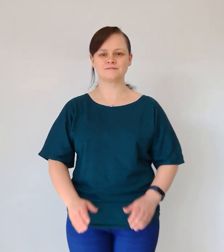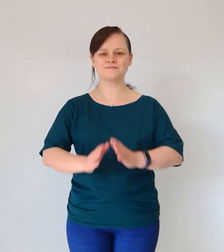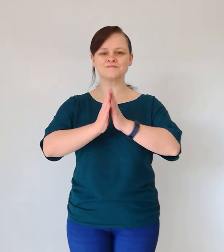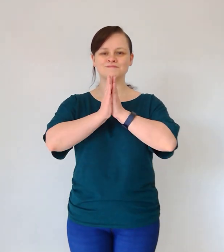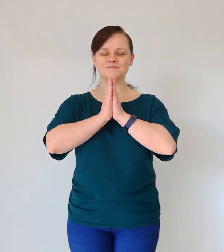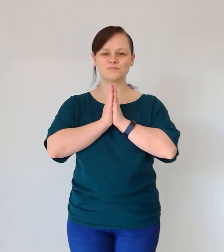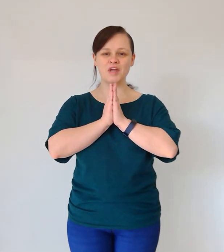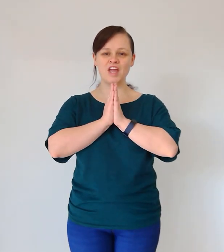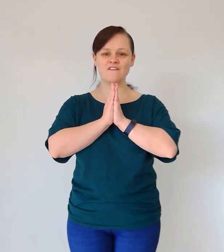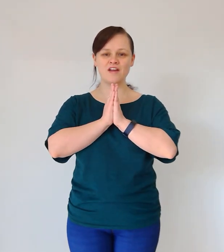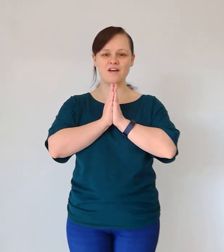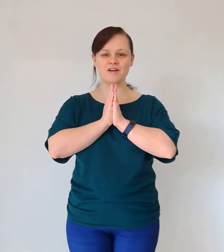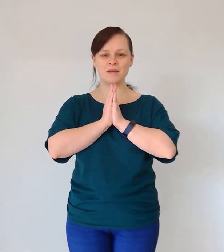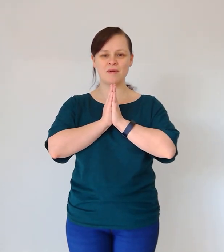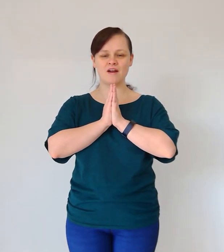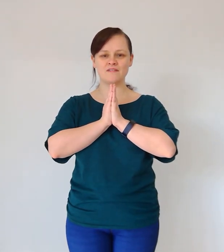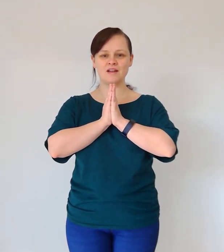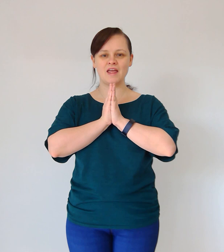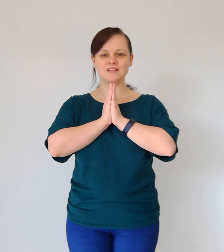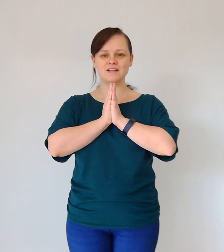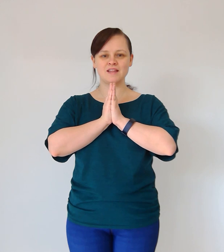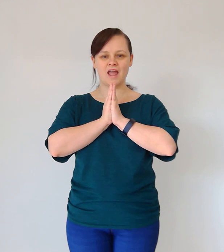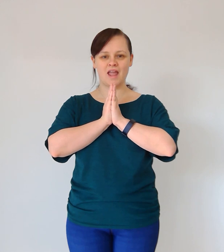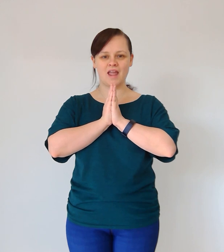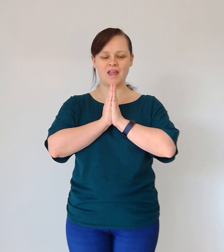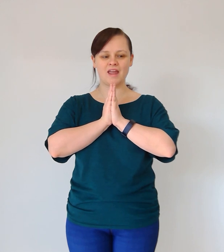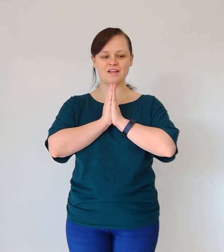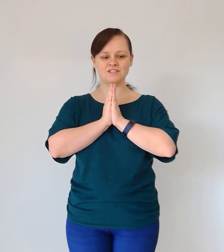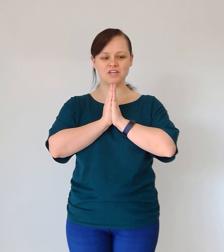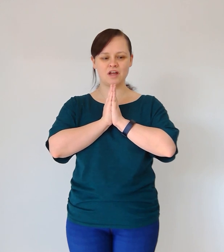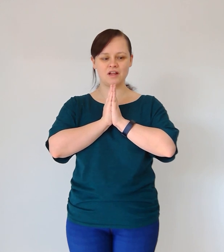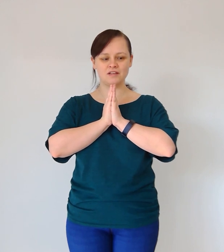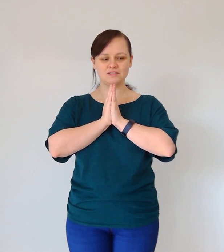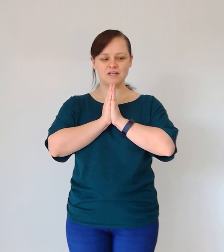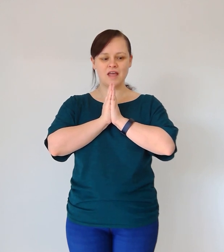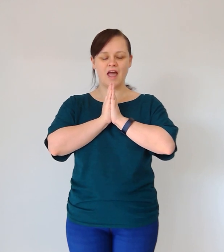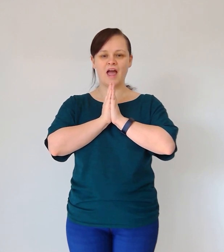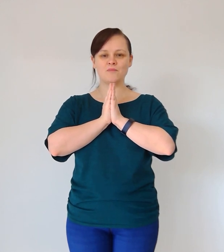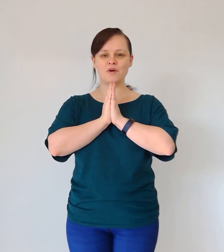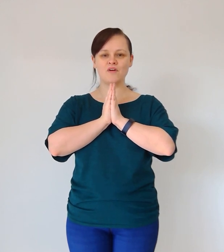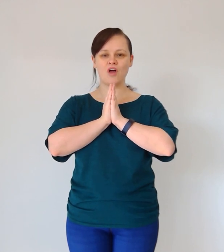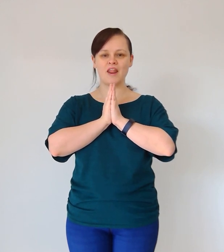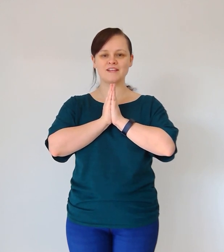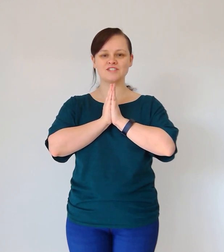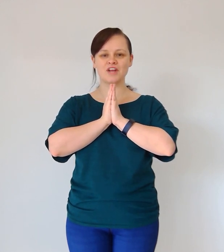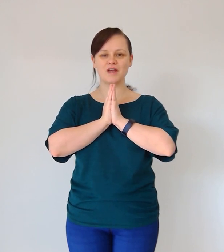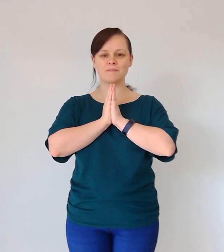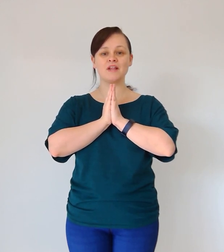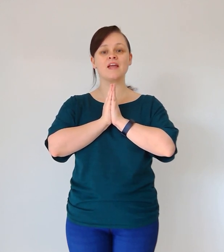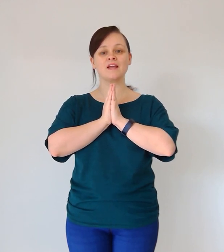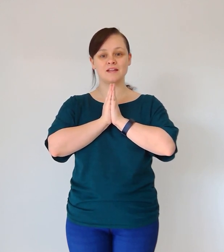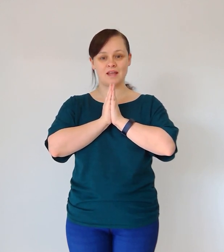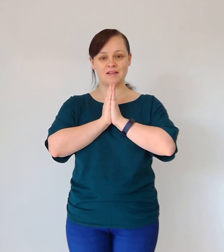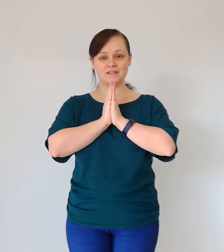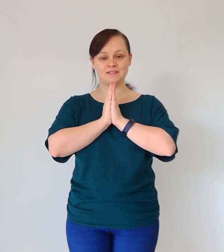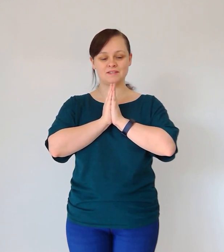We are very careful little angels, and we're all extremely neat.